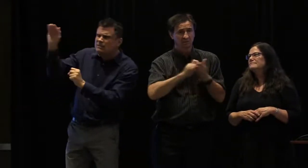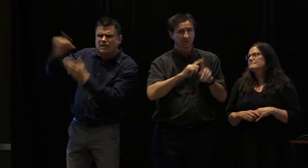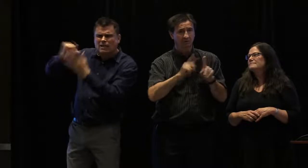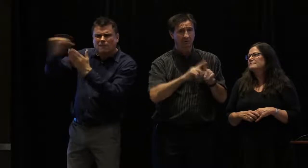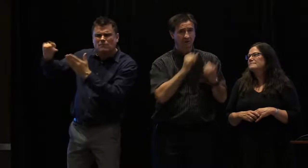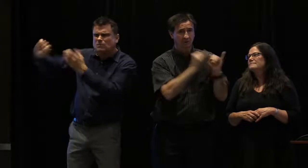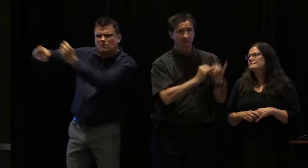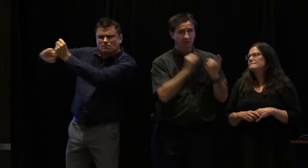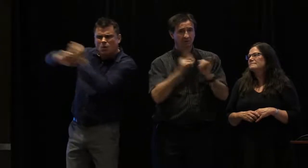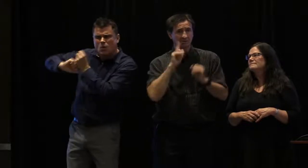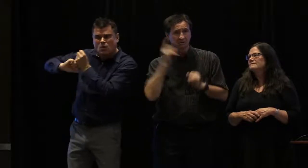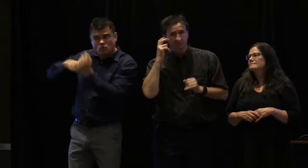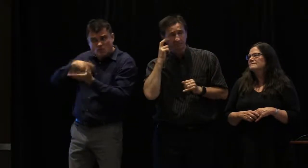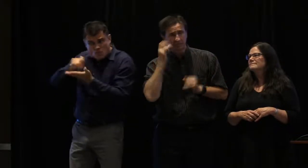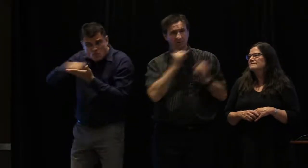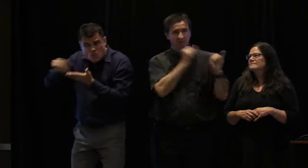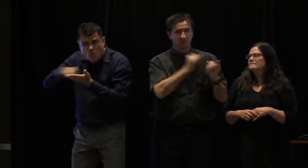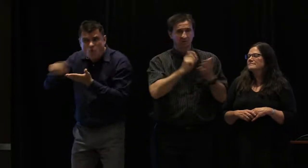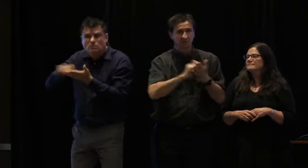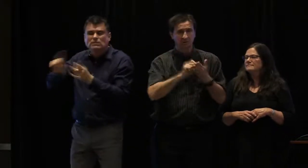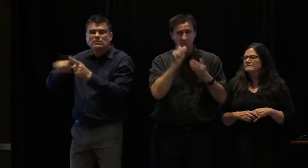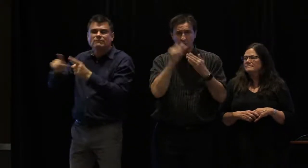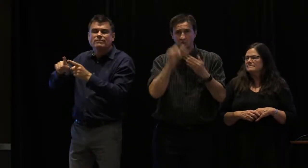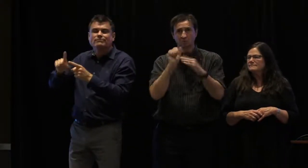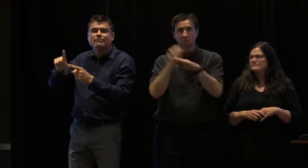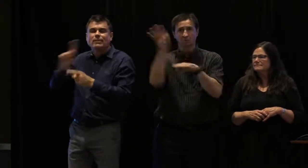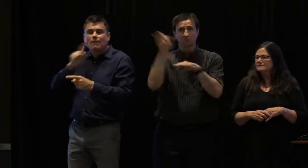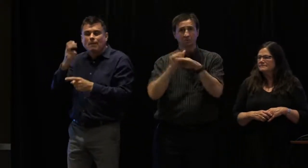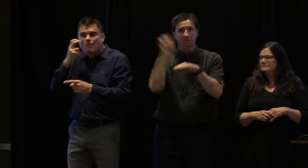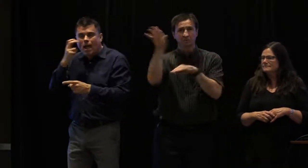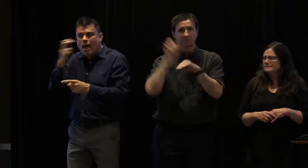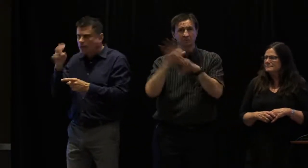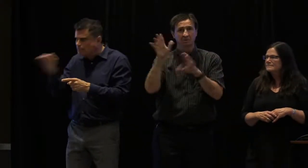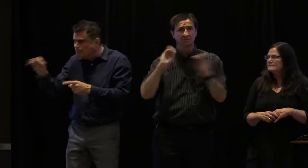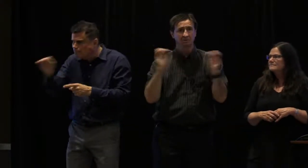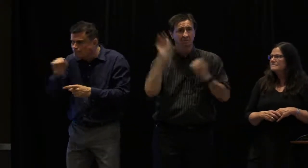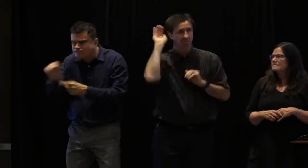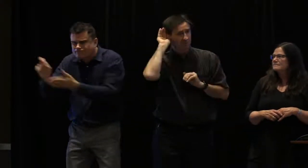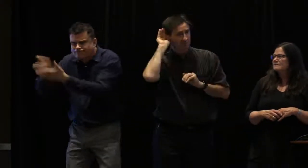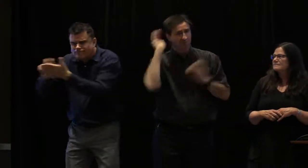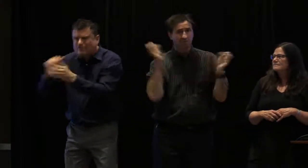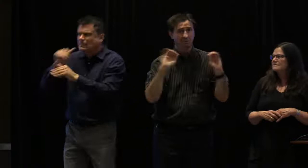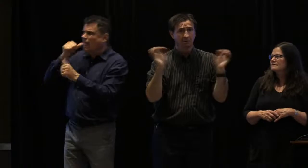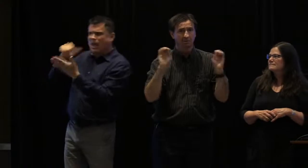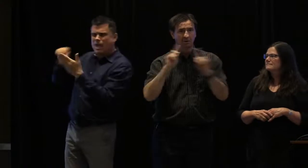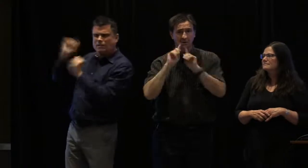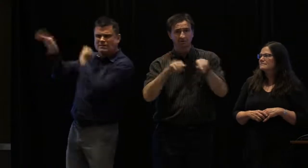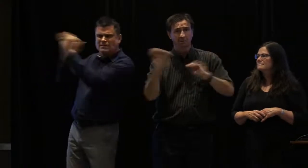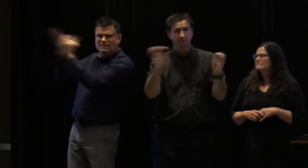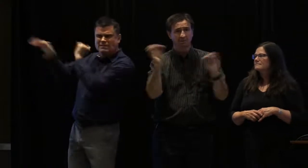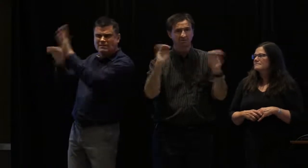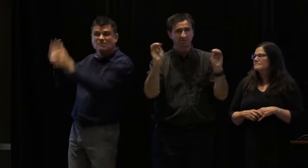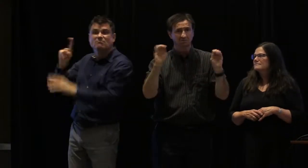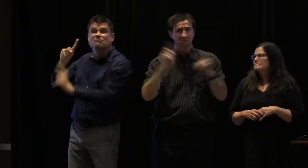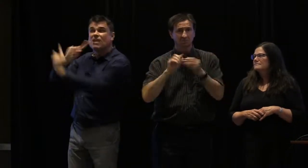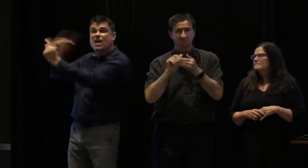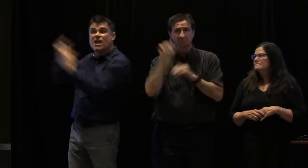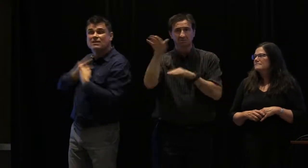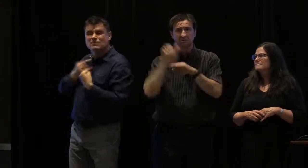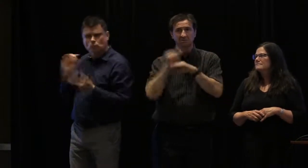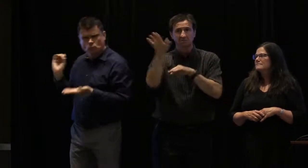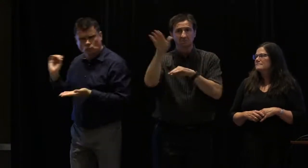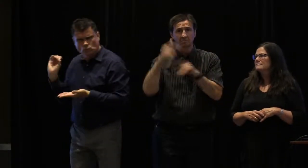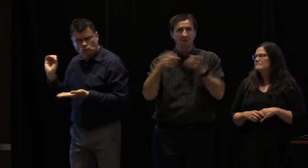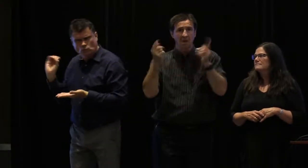We have been advocating, and we have finally gotten that support through the government. We wrote letters, never heard